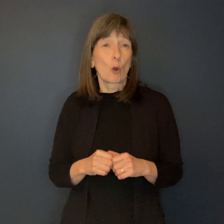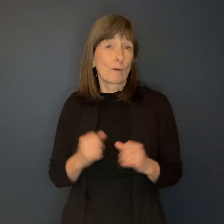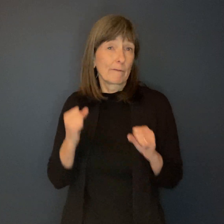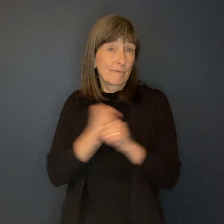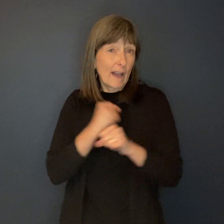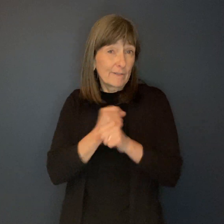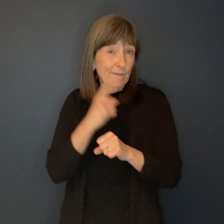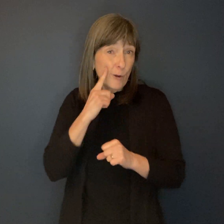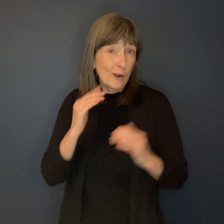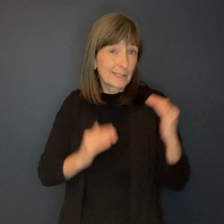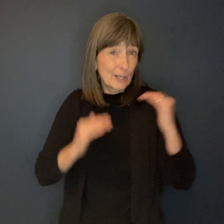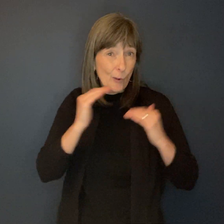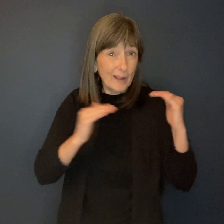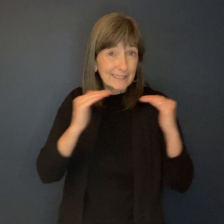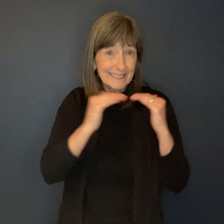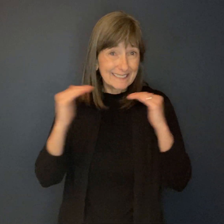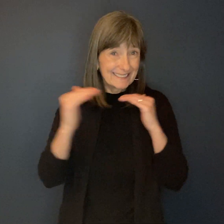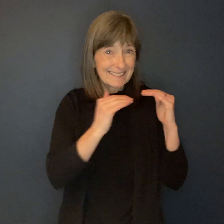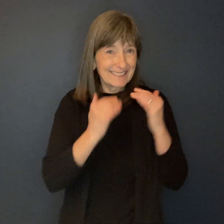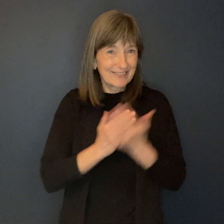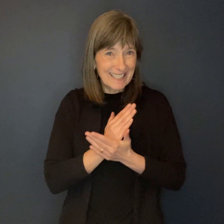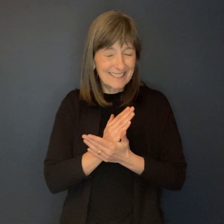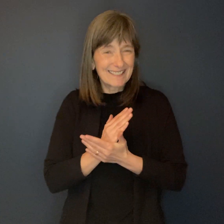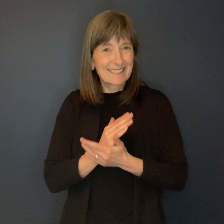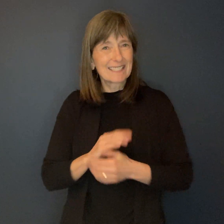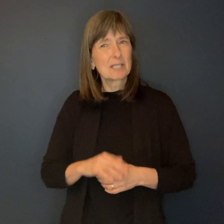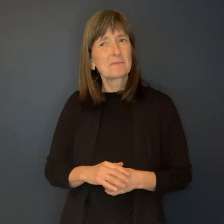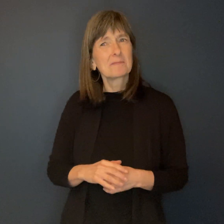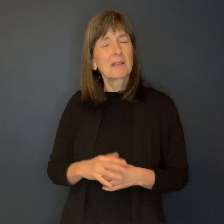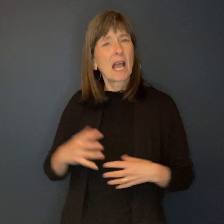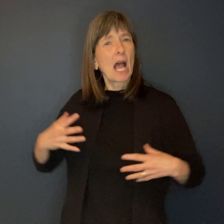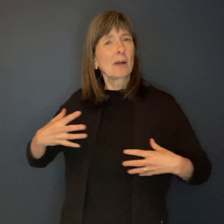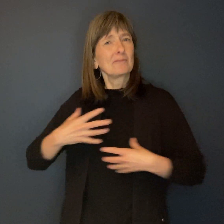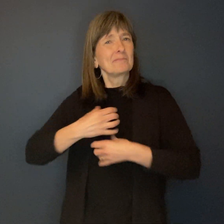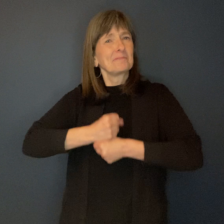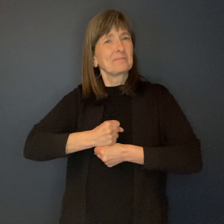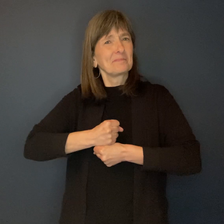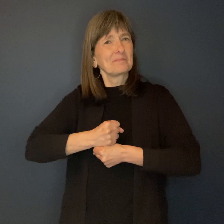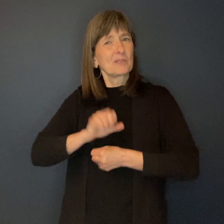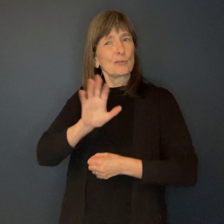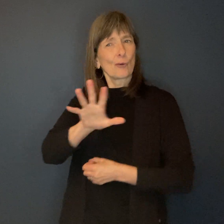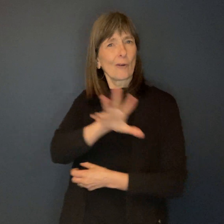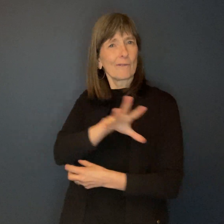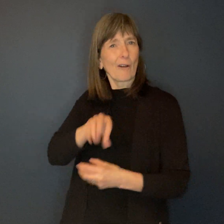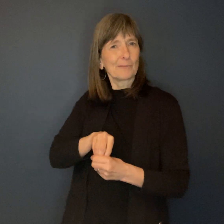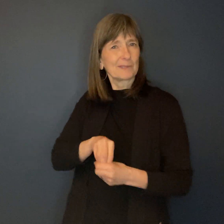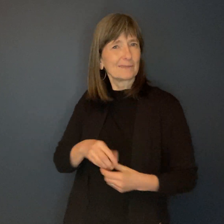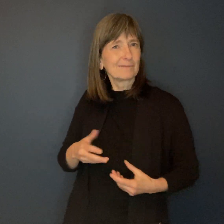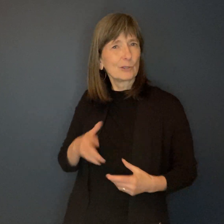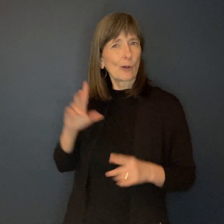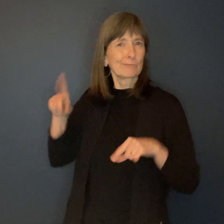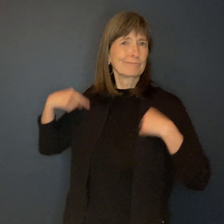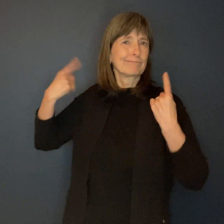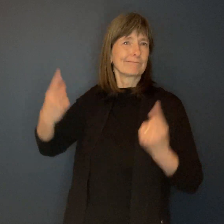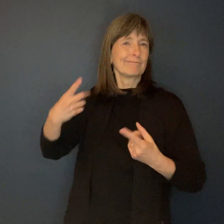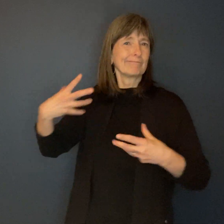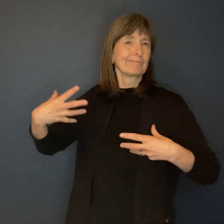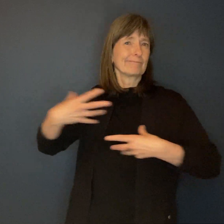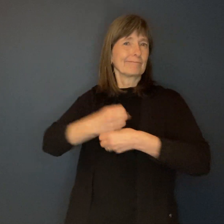apply to you. How would you summarize, characterize your involvement over these, at least one generation,